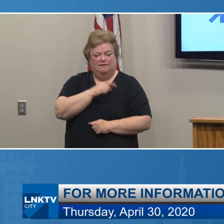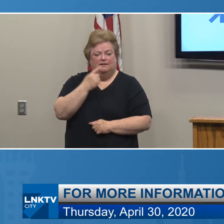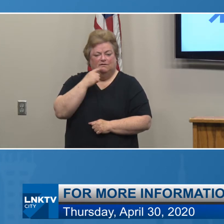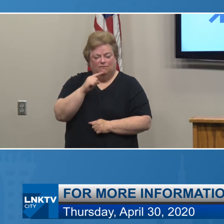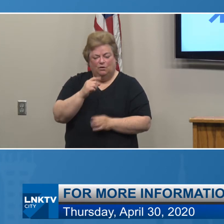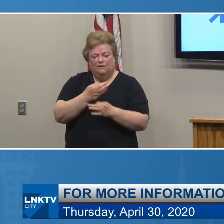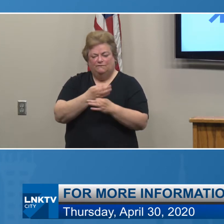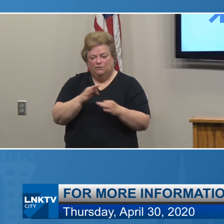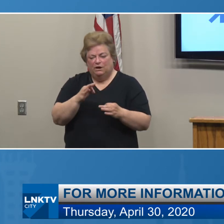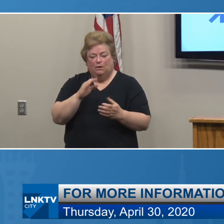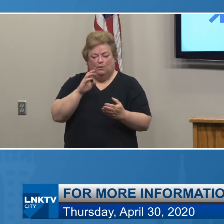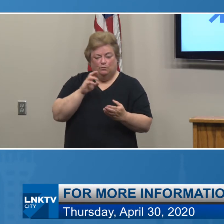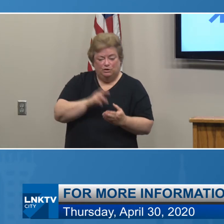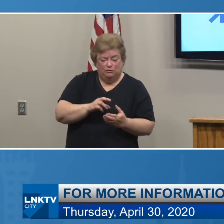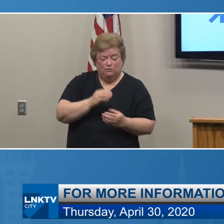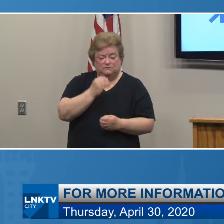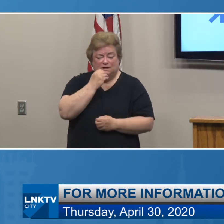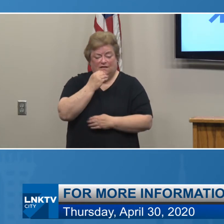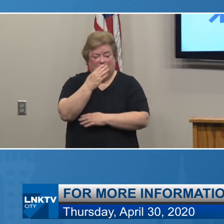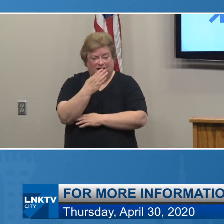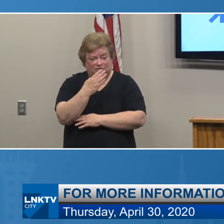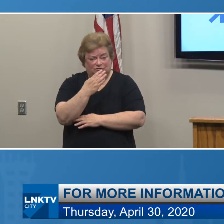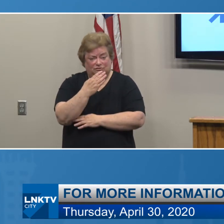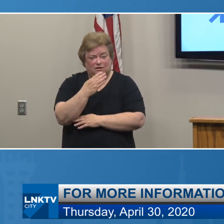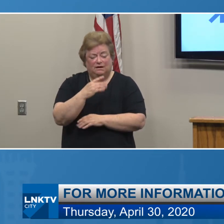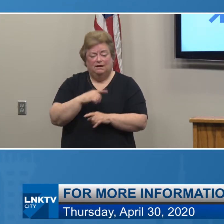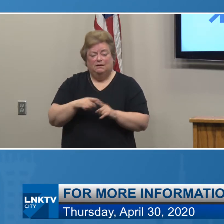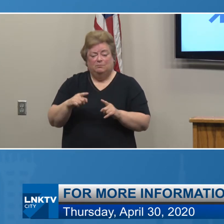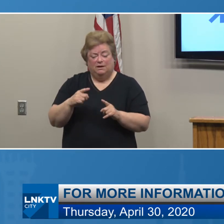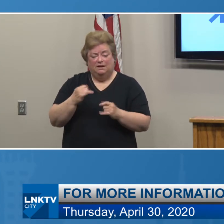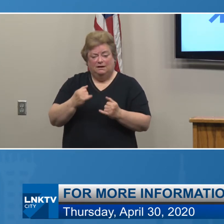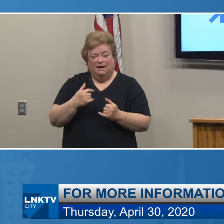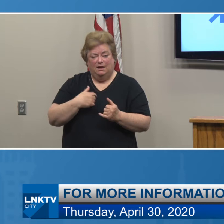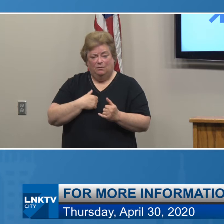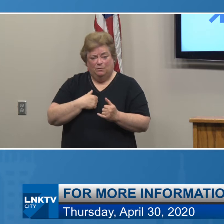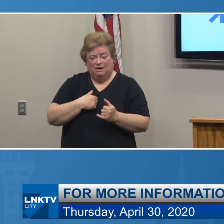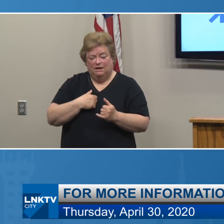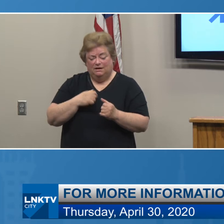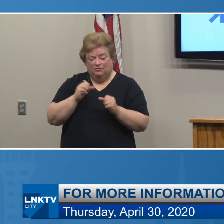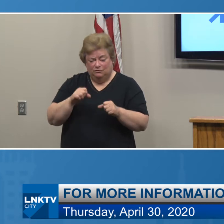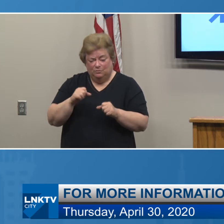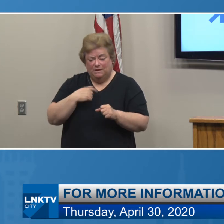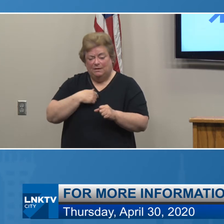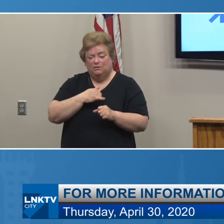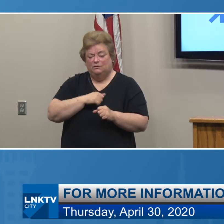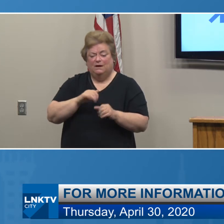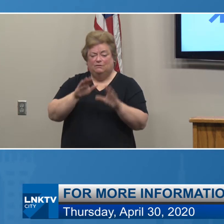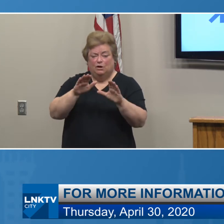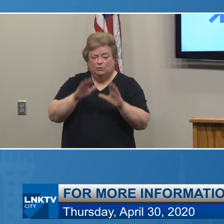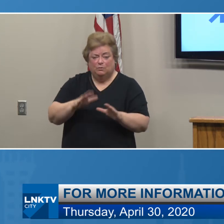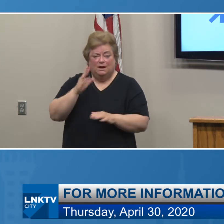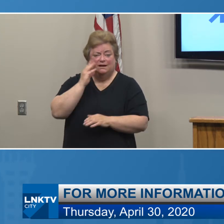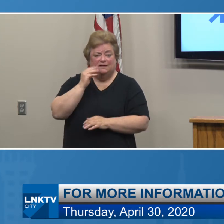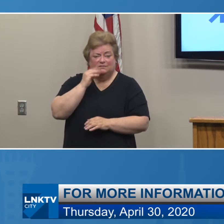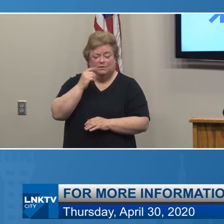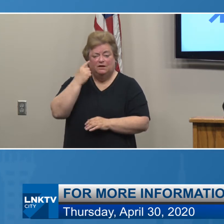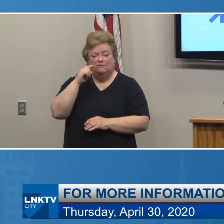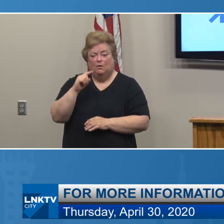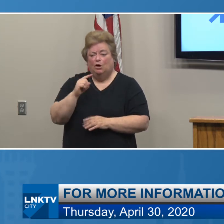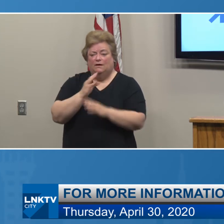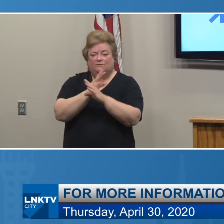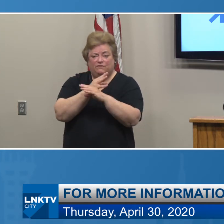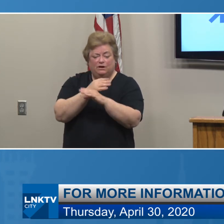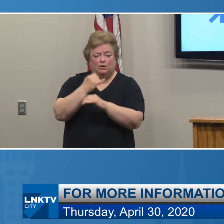your reduced lunch, but that's also at 50 meg down, 50 meg up. You should be able to have a great experience, video calls and